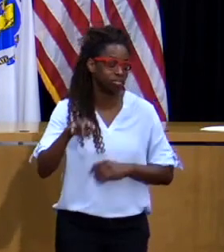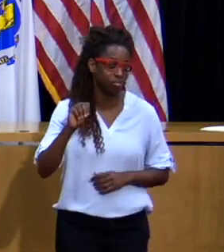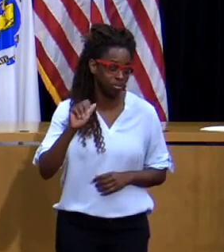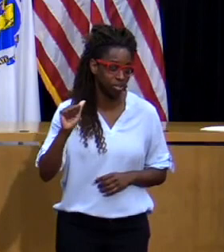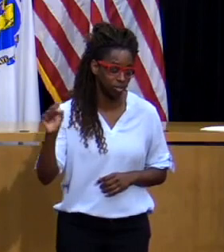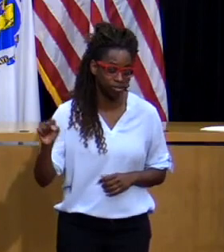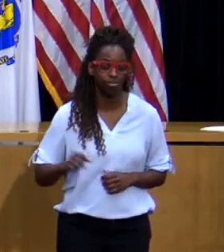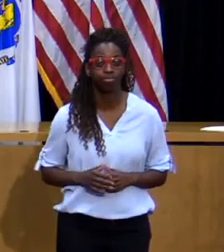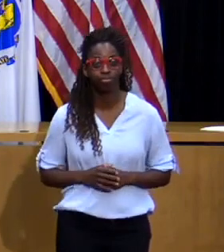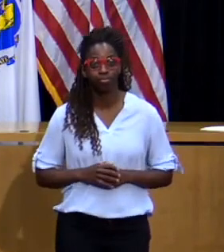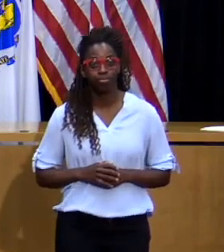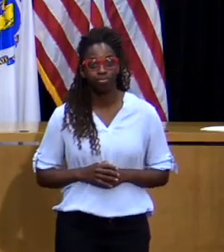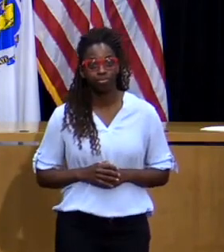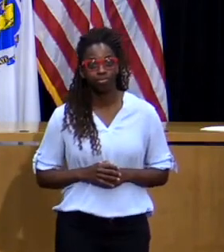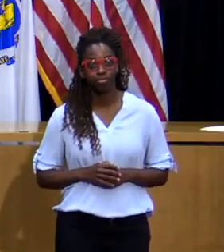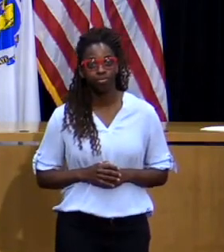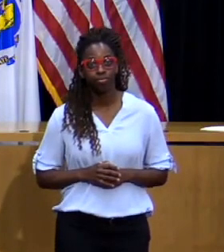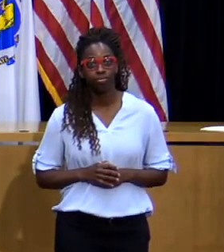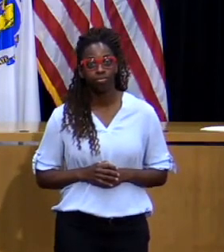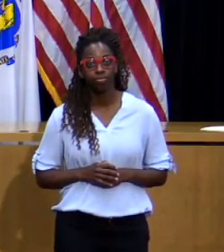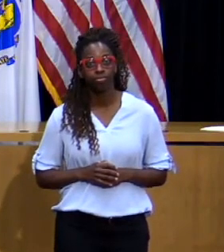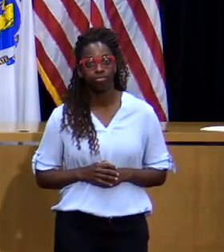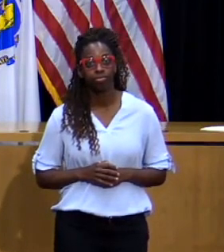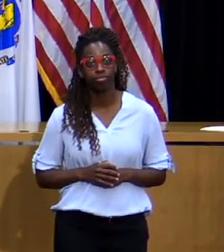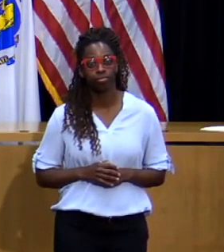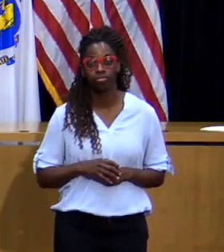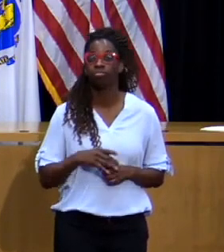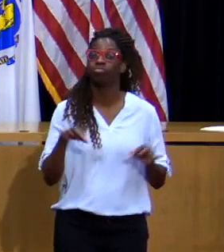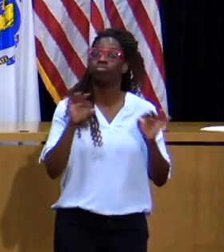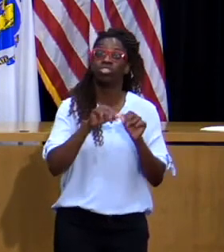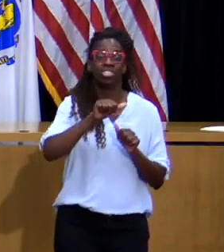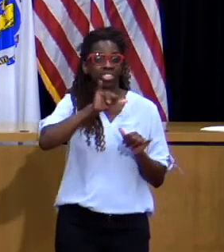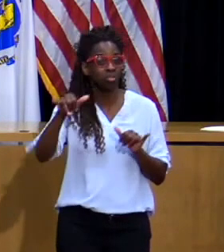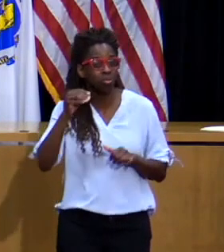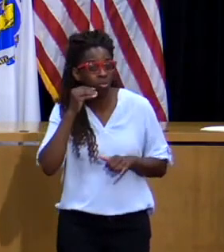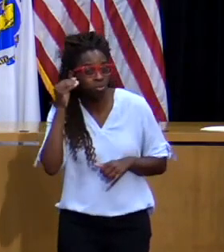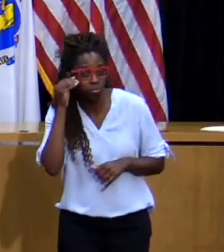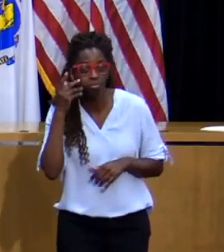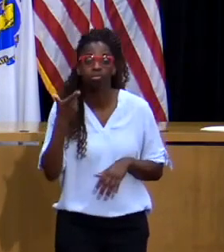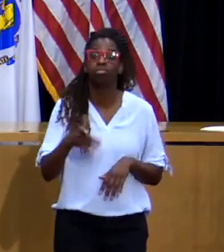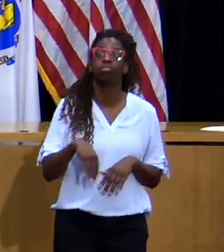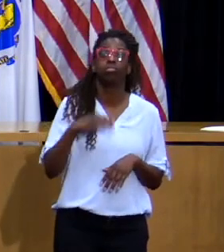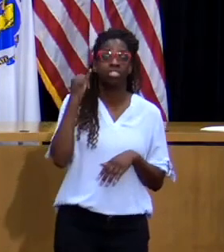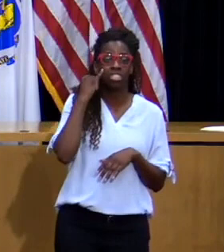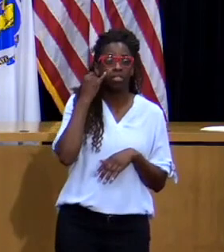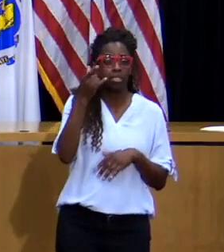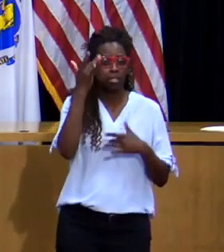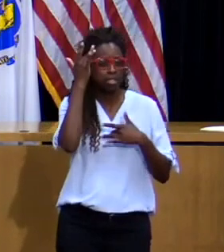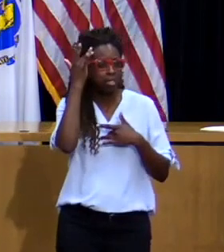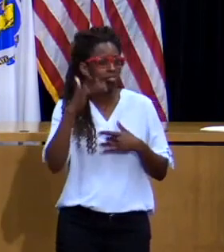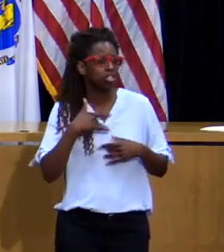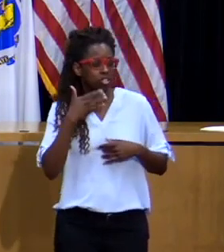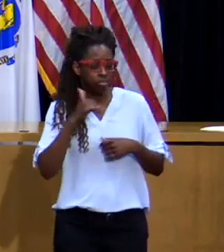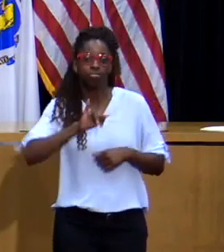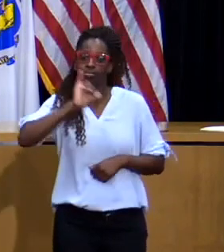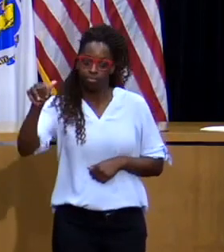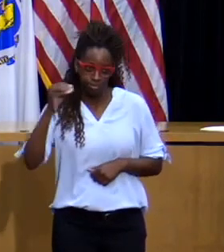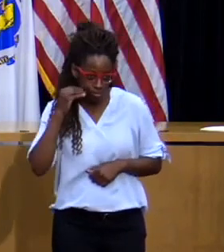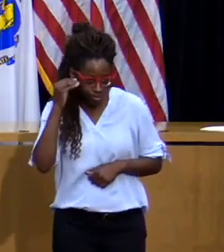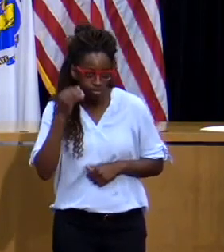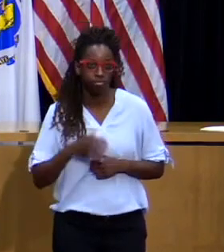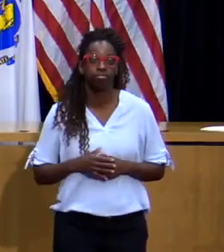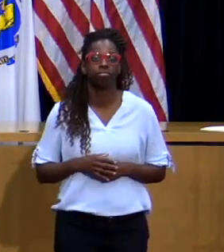know, continue to mask up, stay at home, small groups. If you feel sick, reach out and get help, practice good